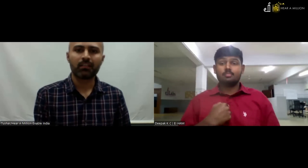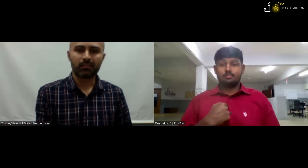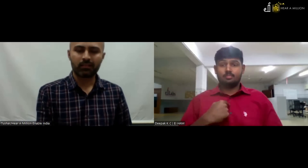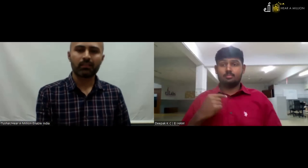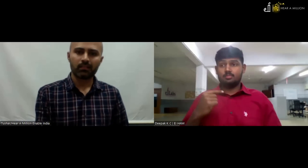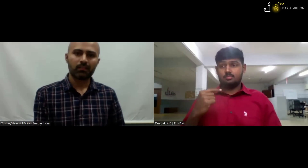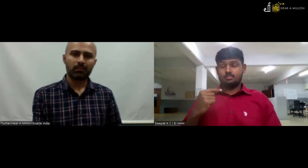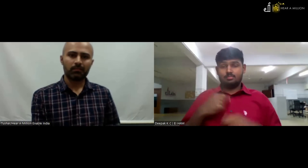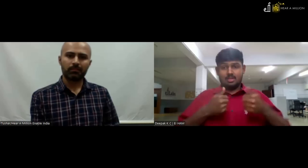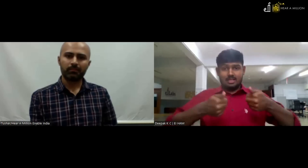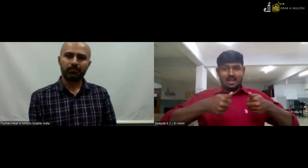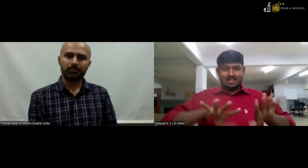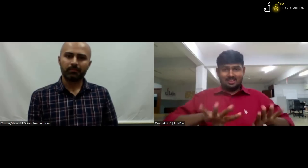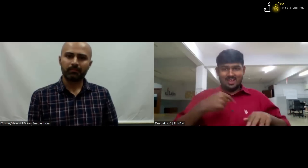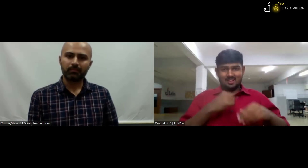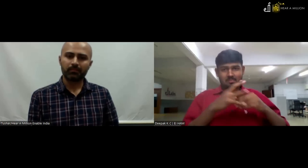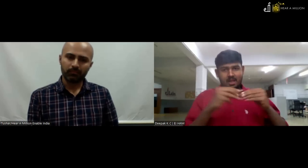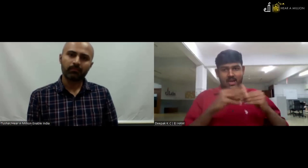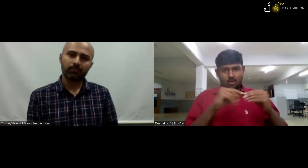Kerala.